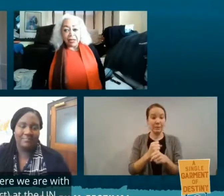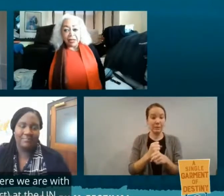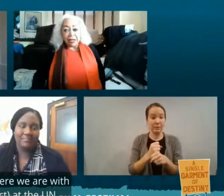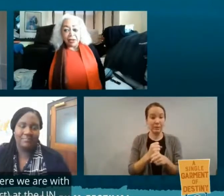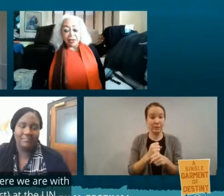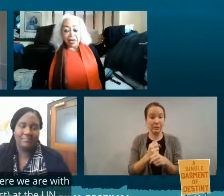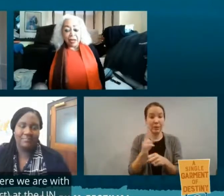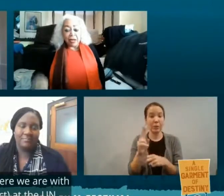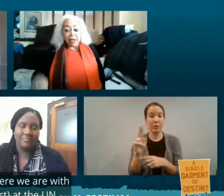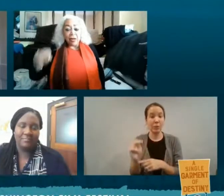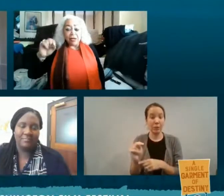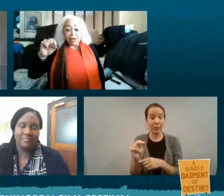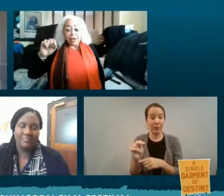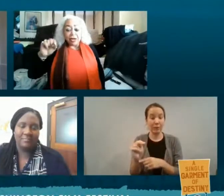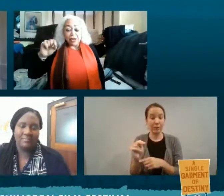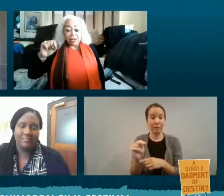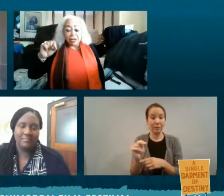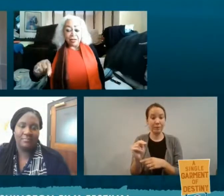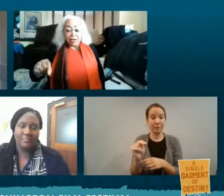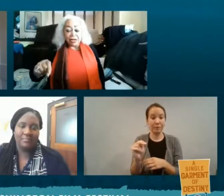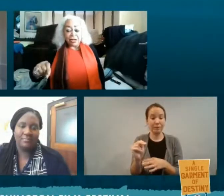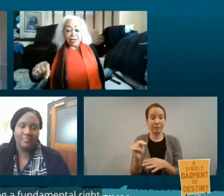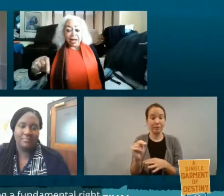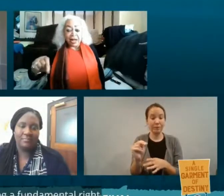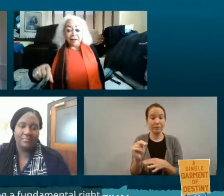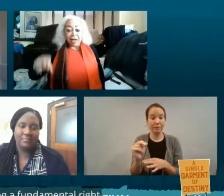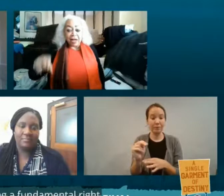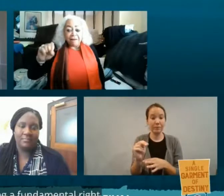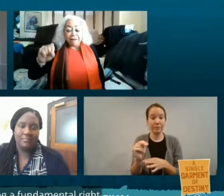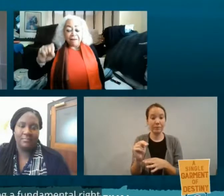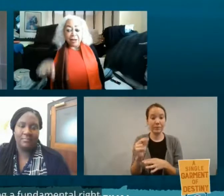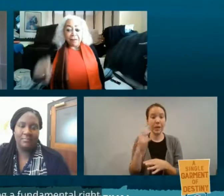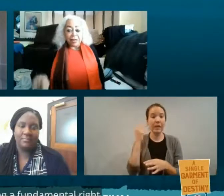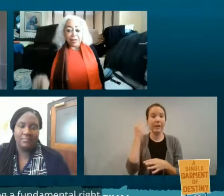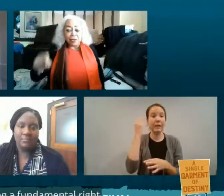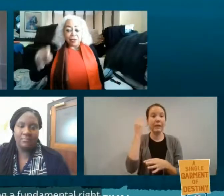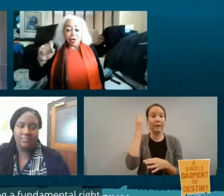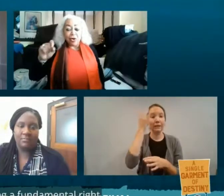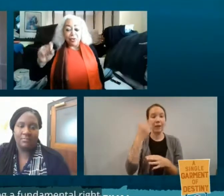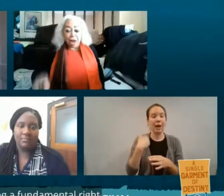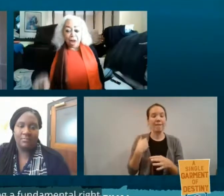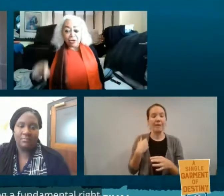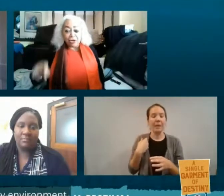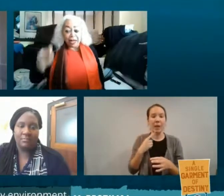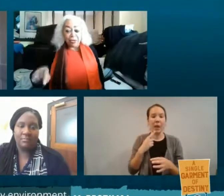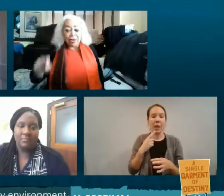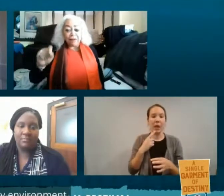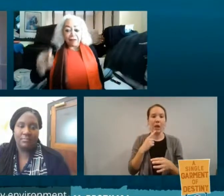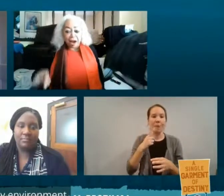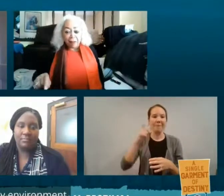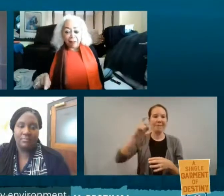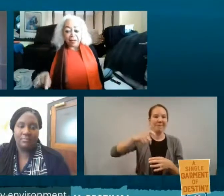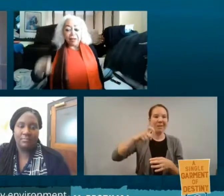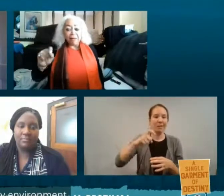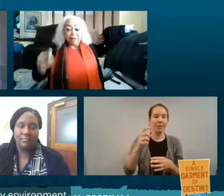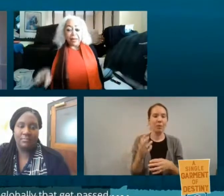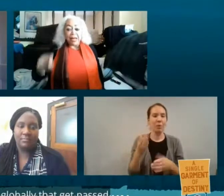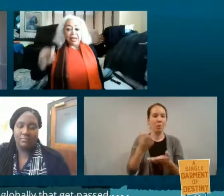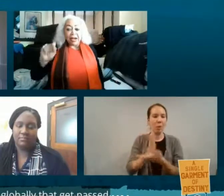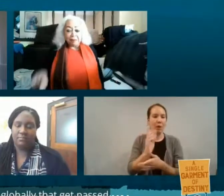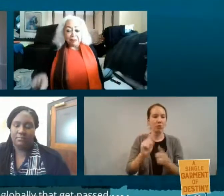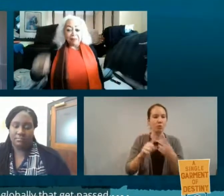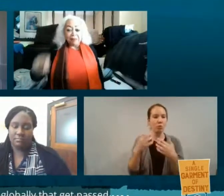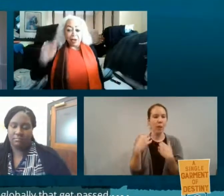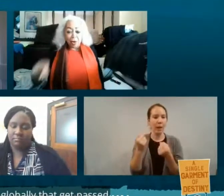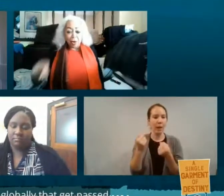at the UN, with considering having a fundamental right to a healthy environment